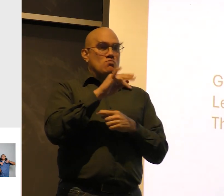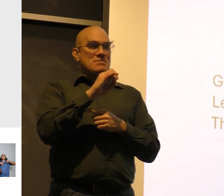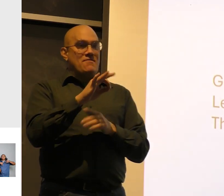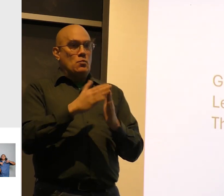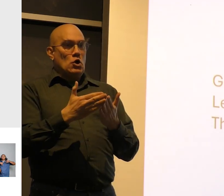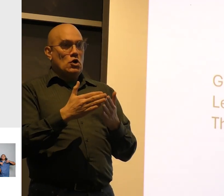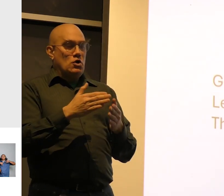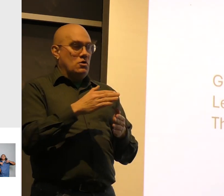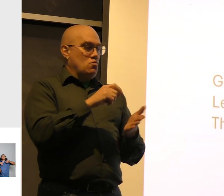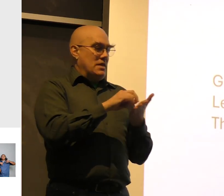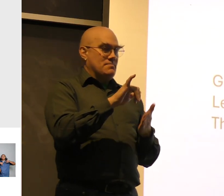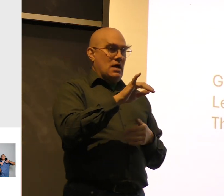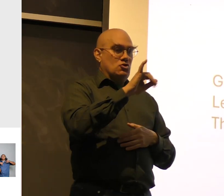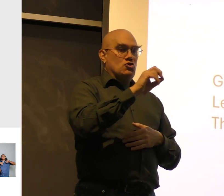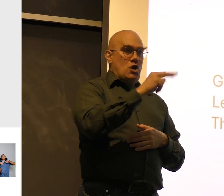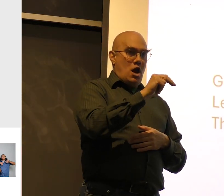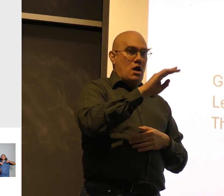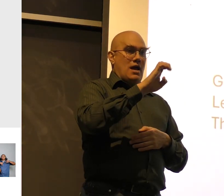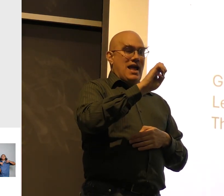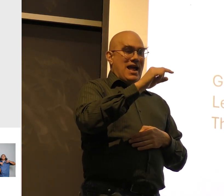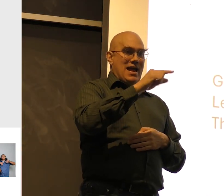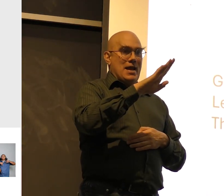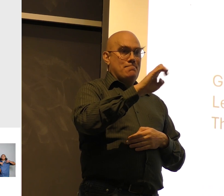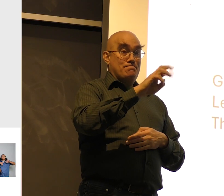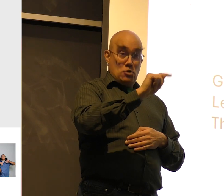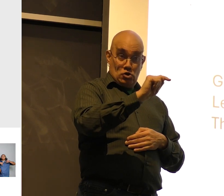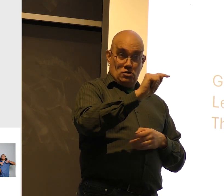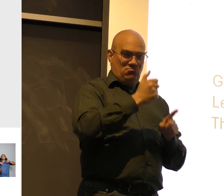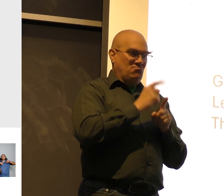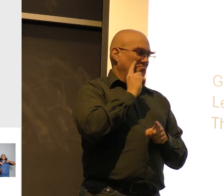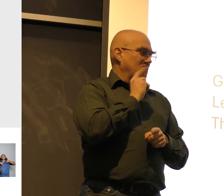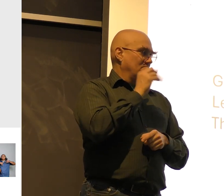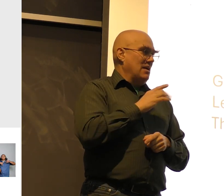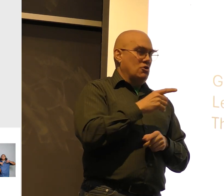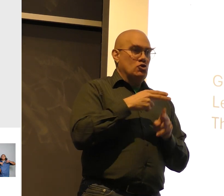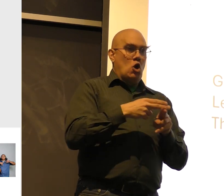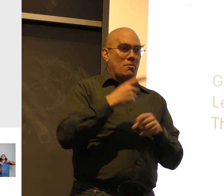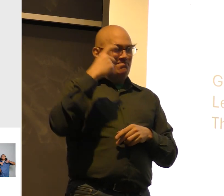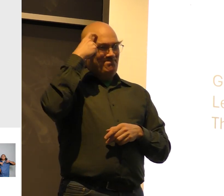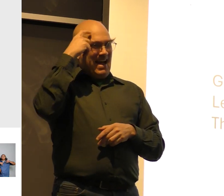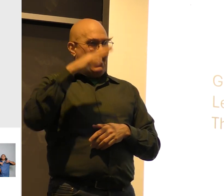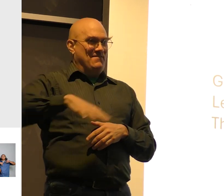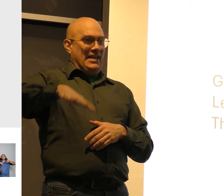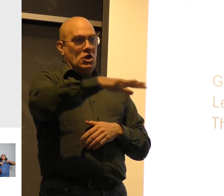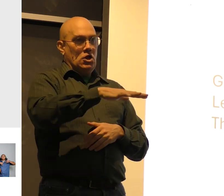That's actually the premise of a book. It was written by John Eckhart, a deaf person. It's